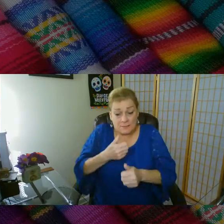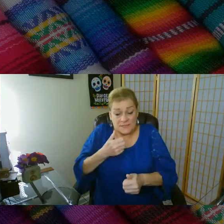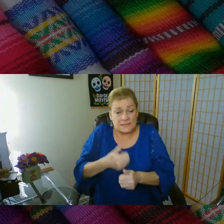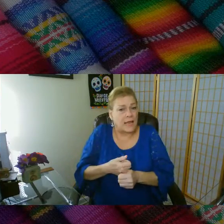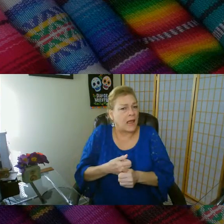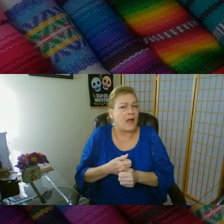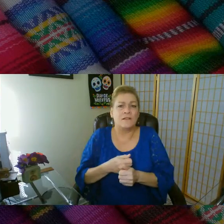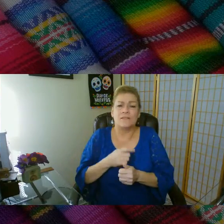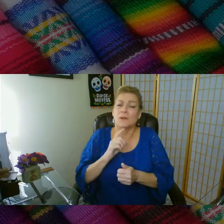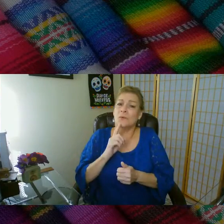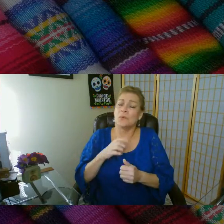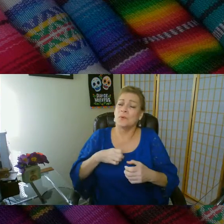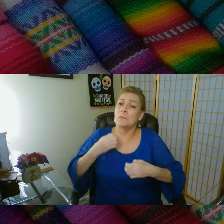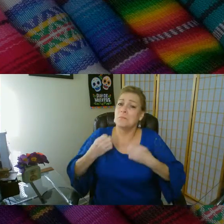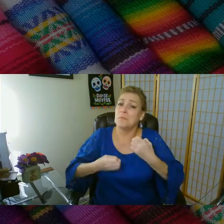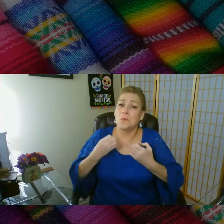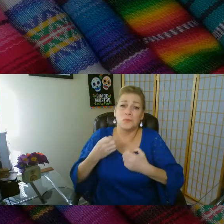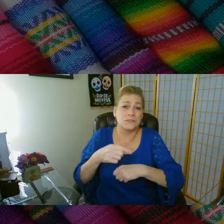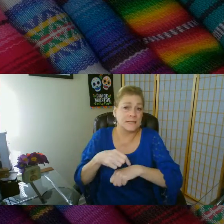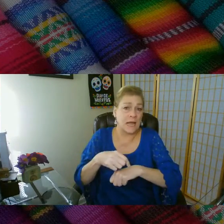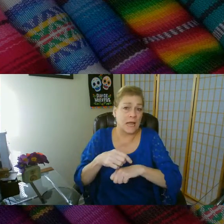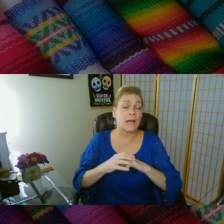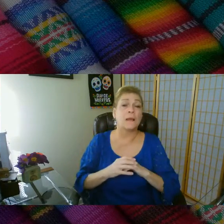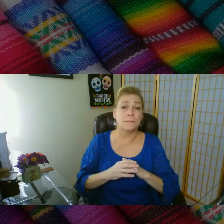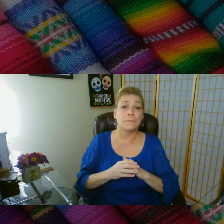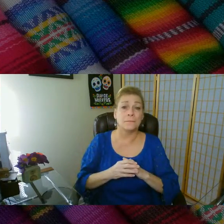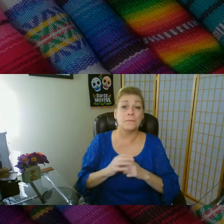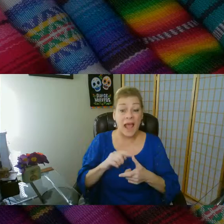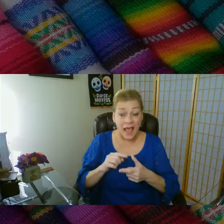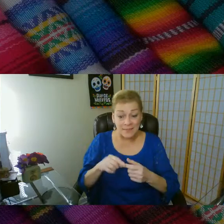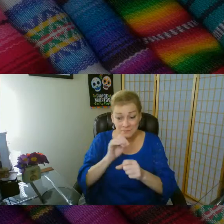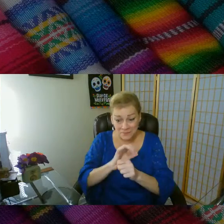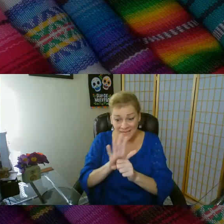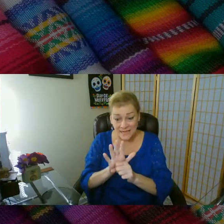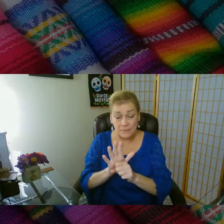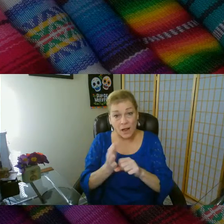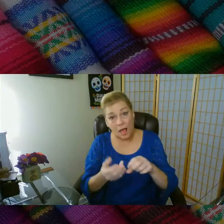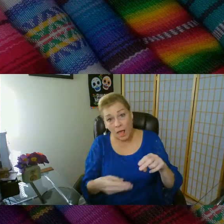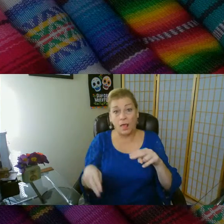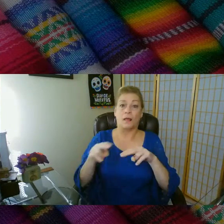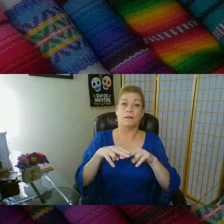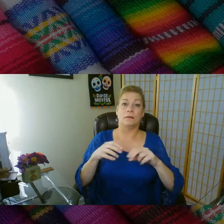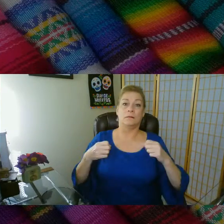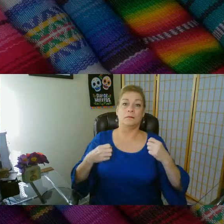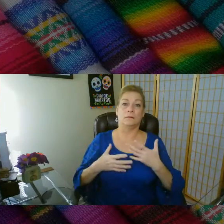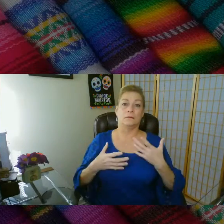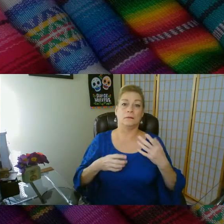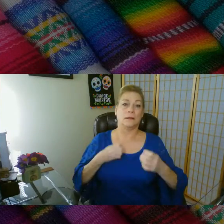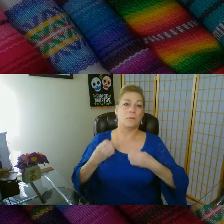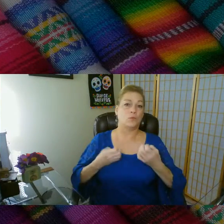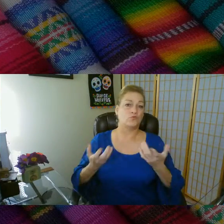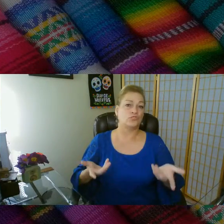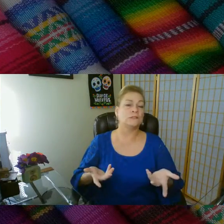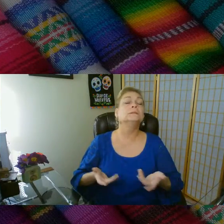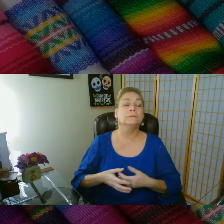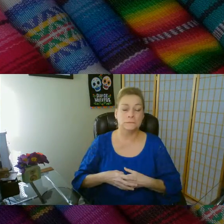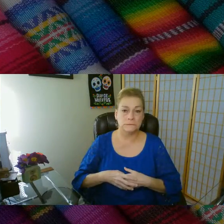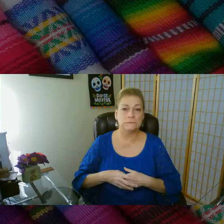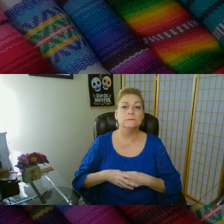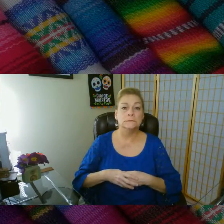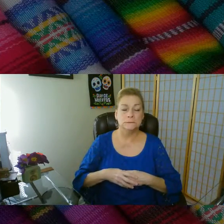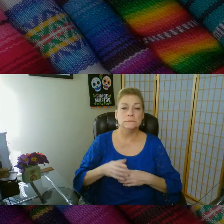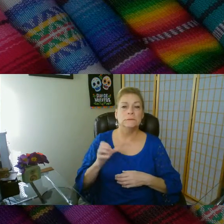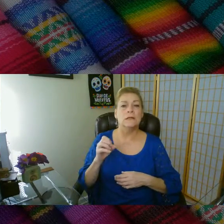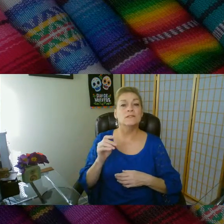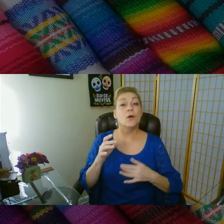on our plates, so to speak. And right now we have an opportunity to call our ancestors, to call them in, to give